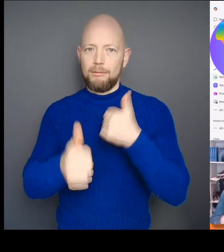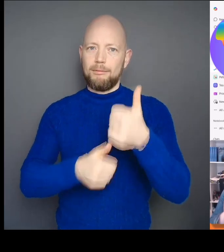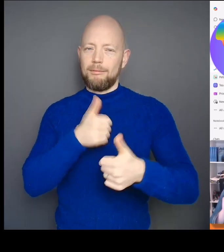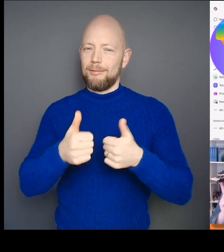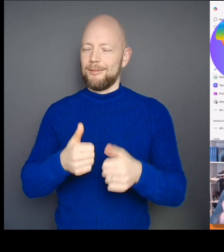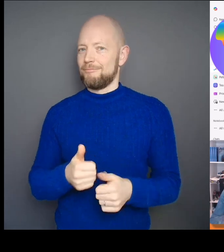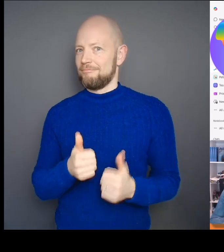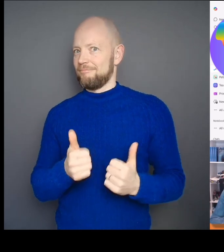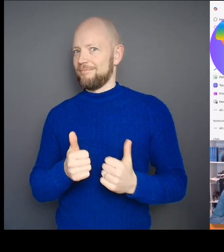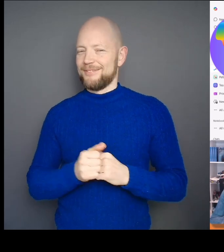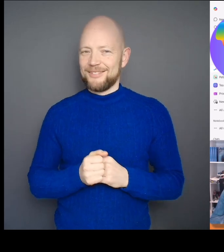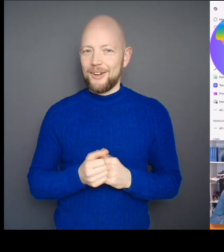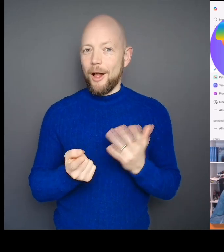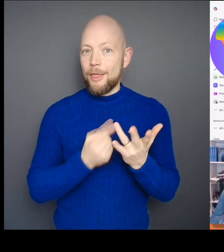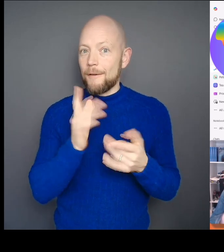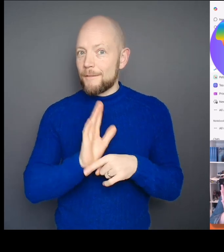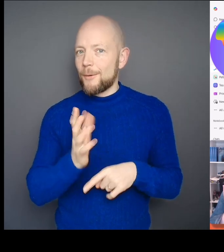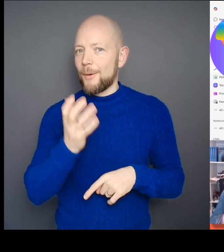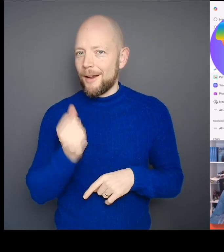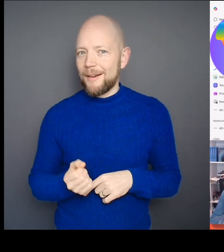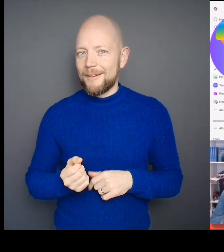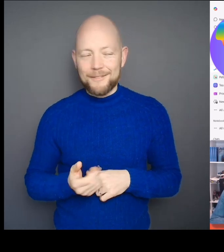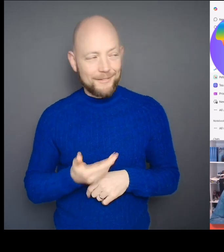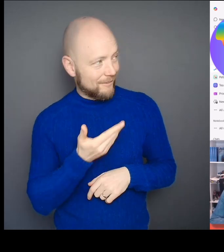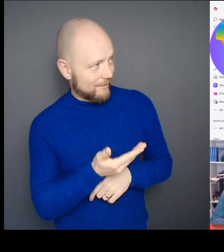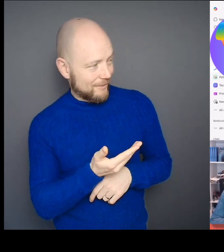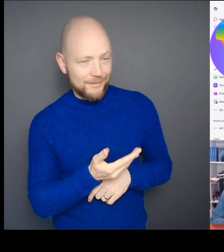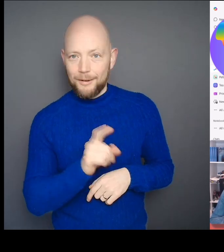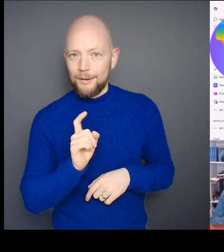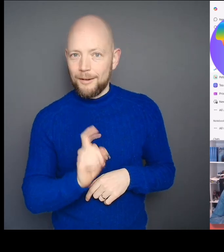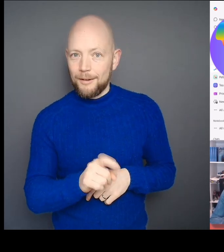ones. I've got another video here that takes you through how to